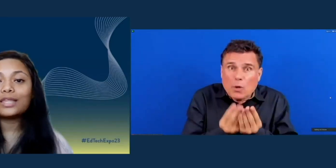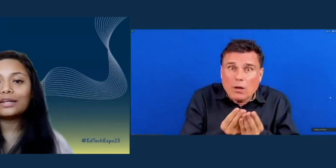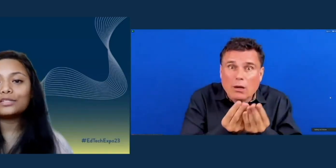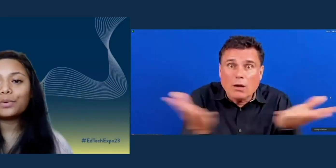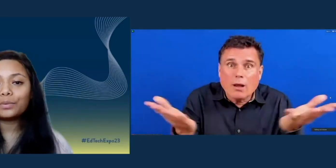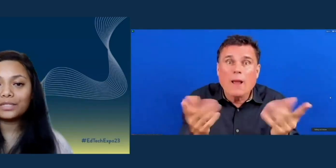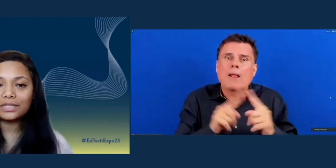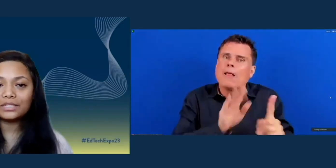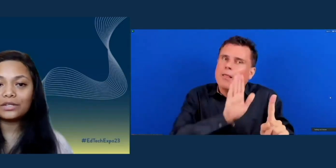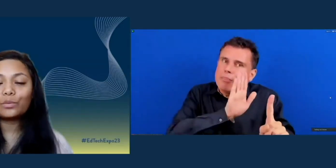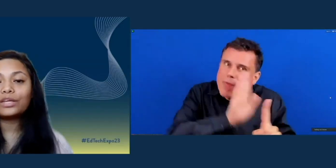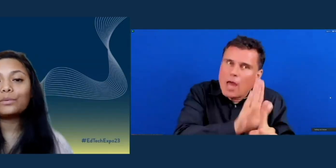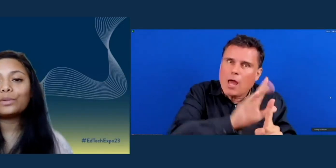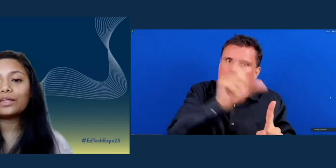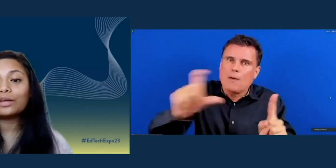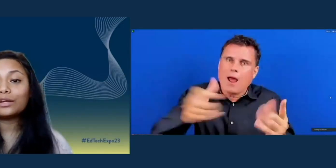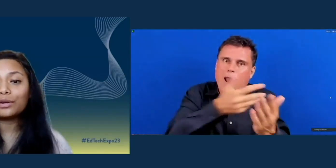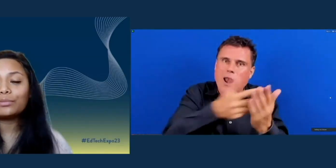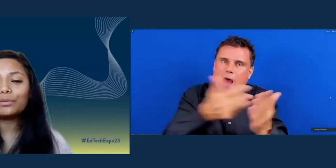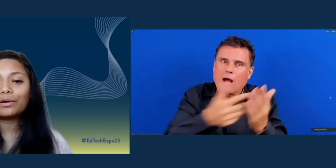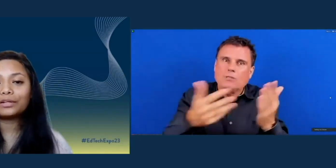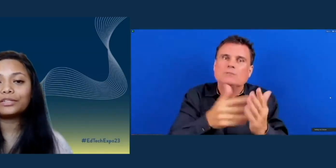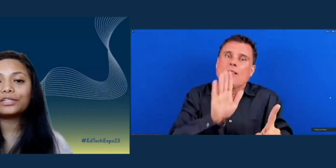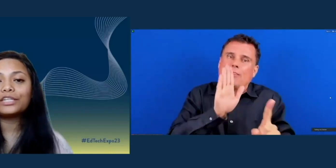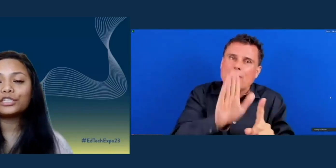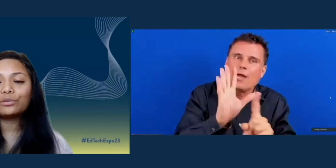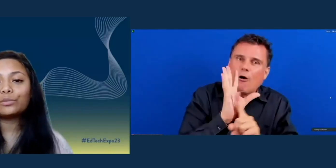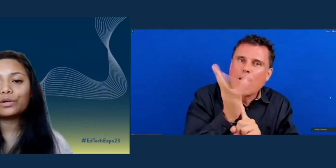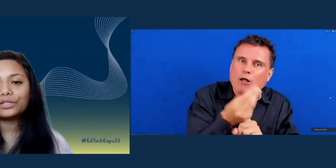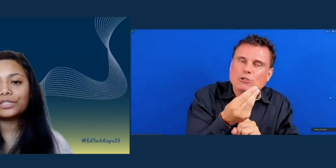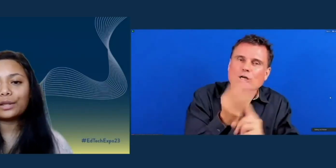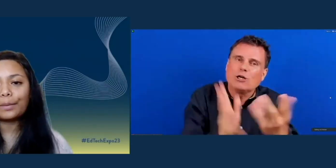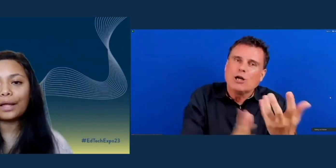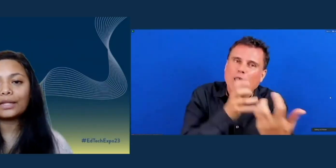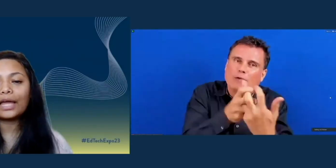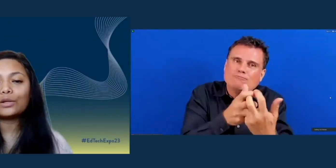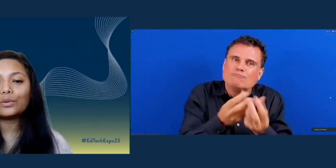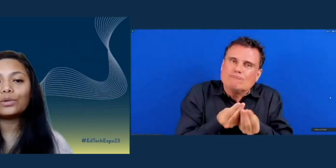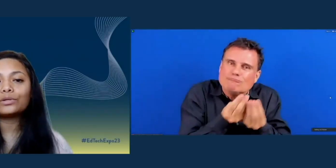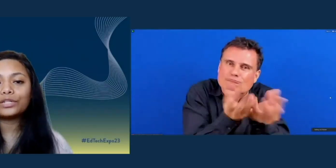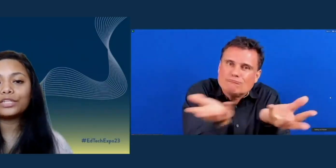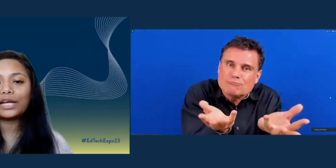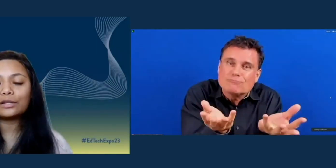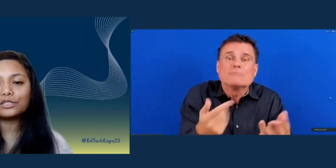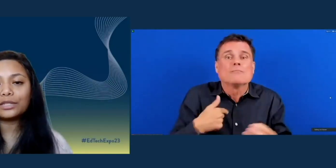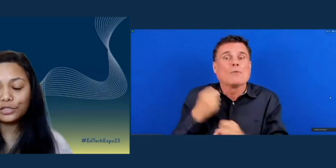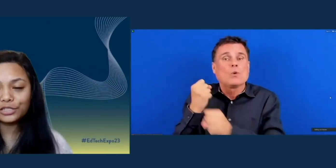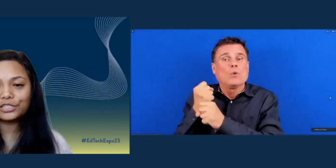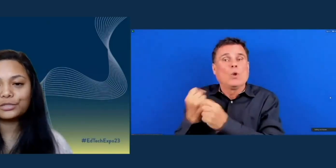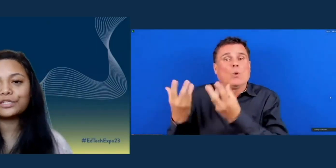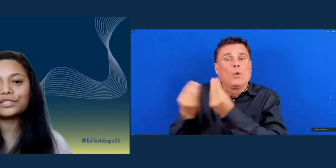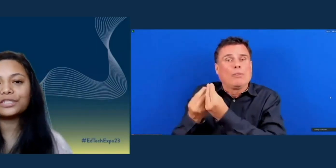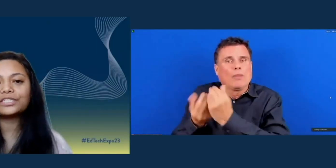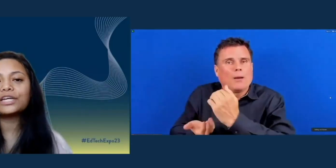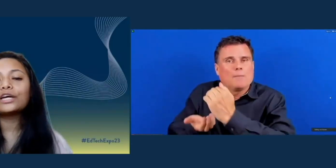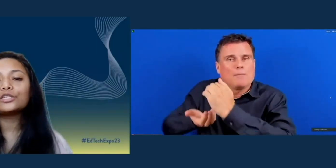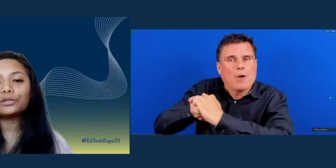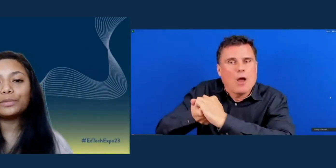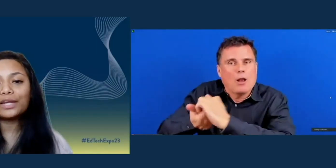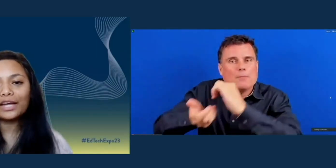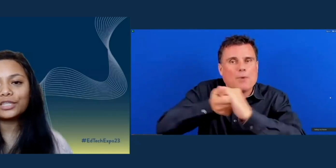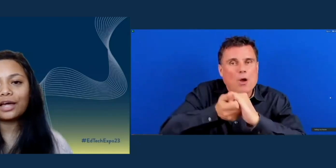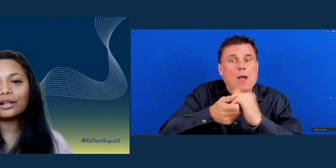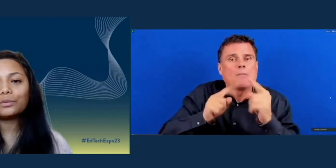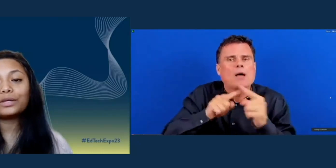So that is what we did. Working with our incredible partner, Children Workers in Nepal, and local early childhood education specialist,